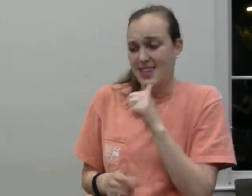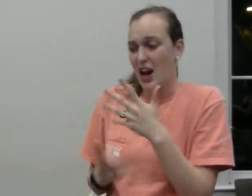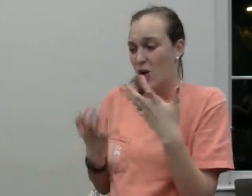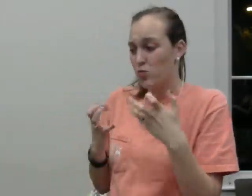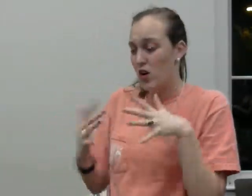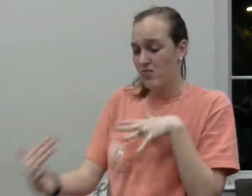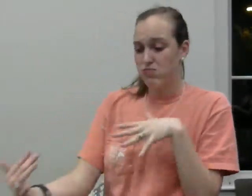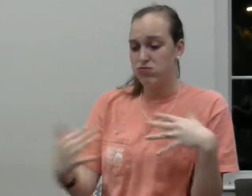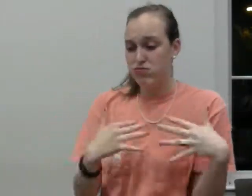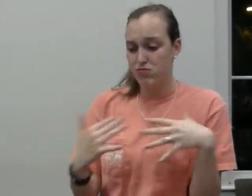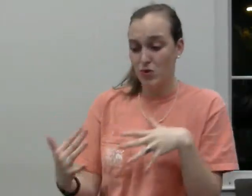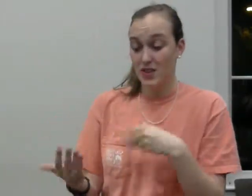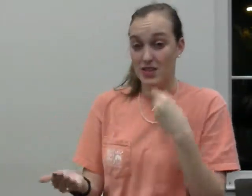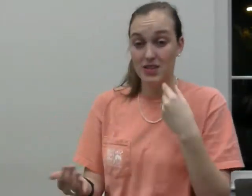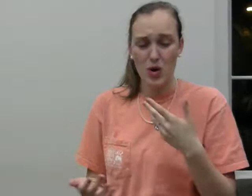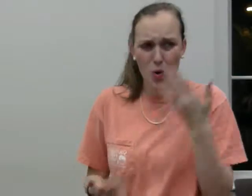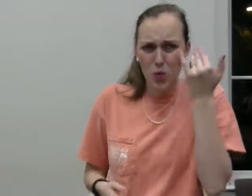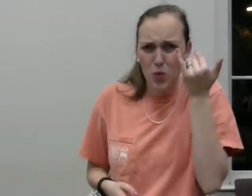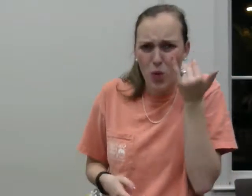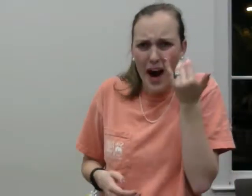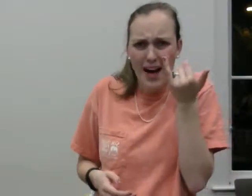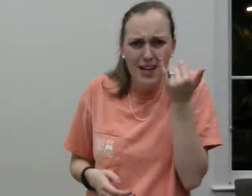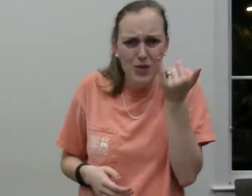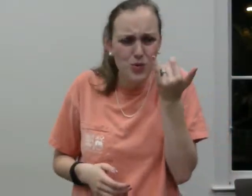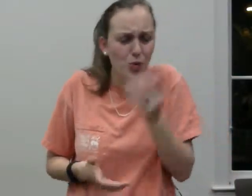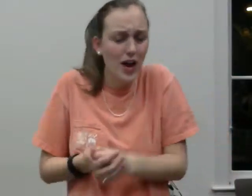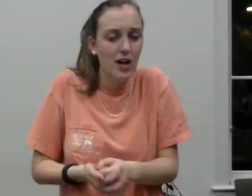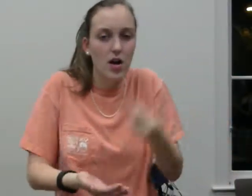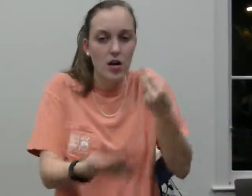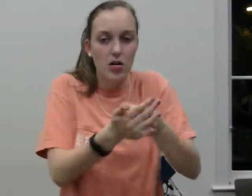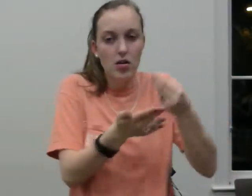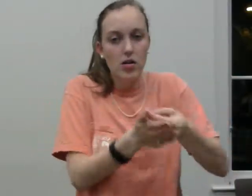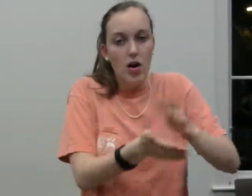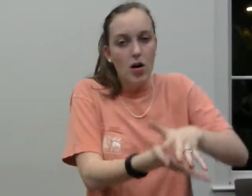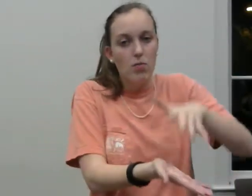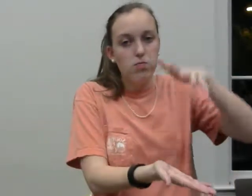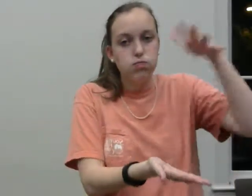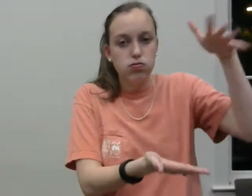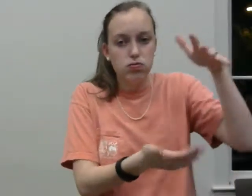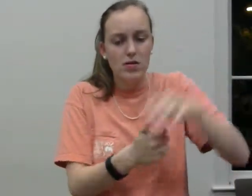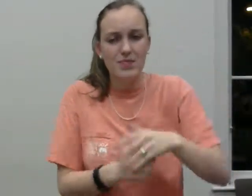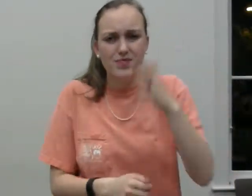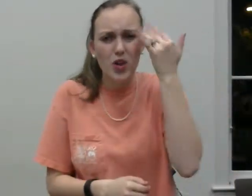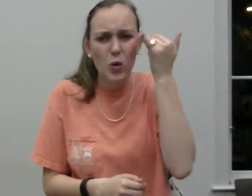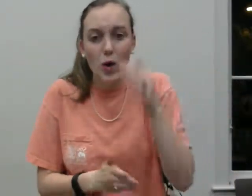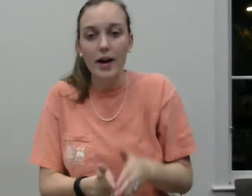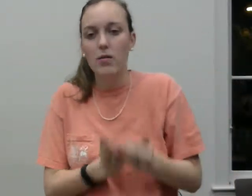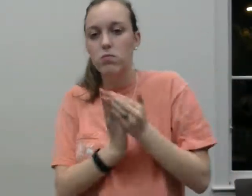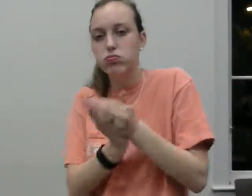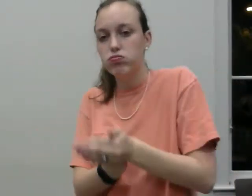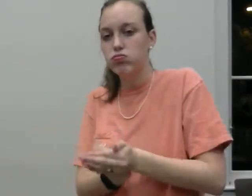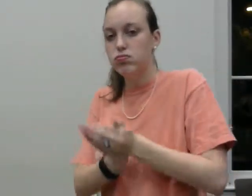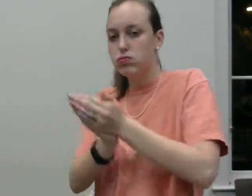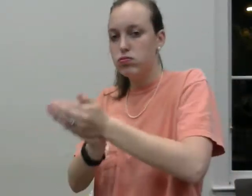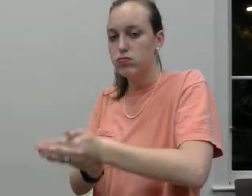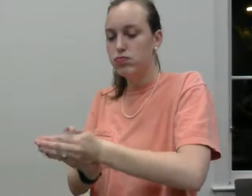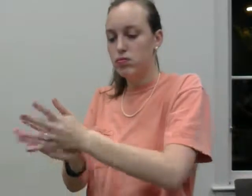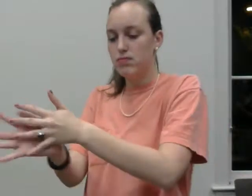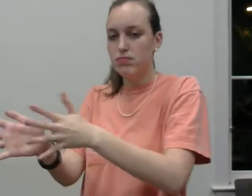way overseas, now there are hundreds and hundreds and hundreds of miles in between here, thousands of miles in here that are separating these two nations